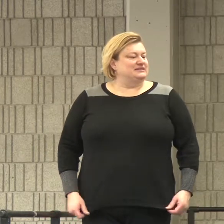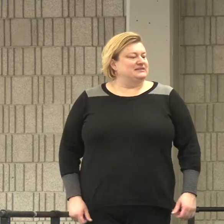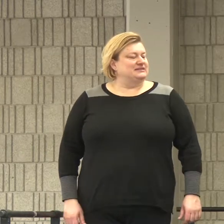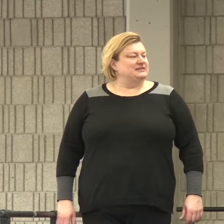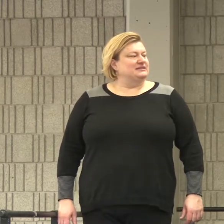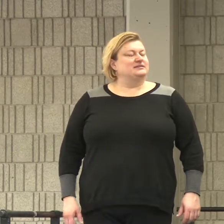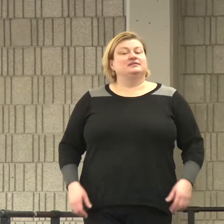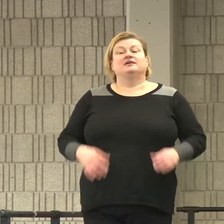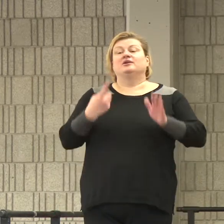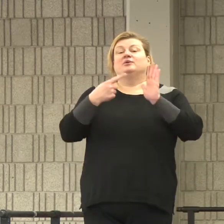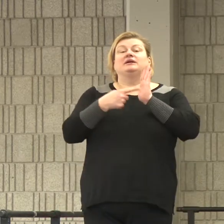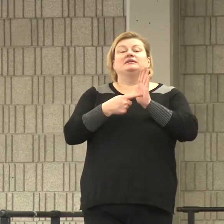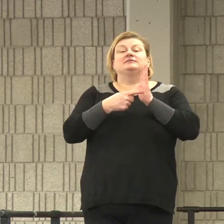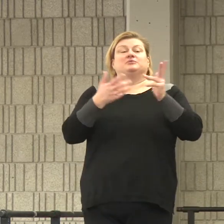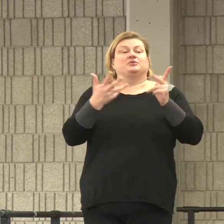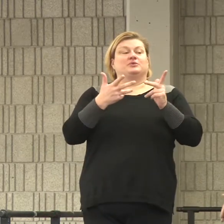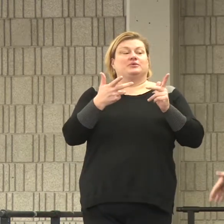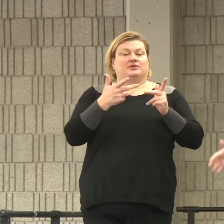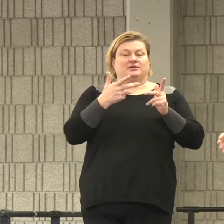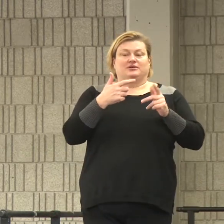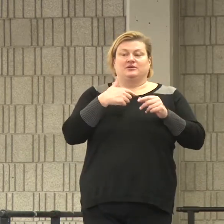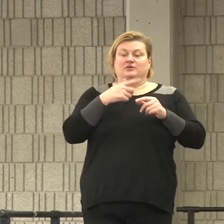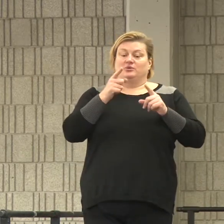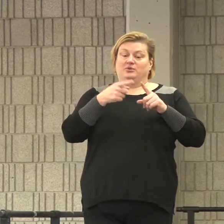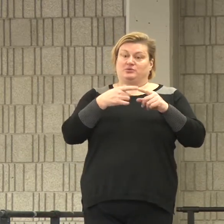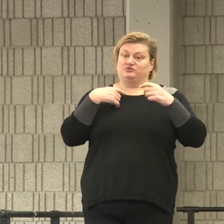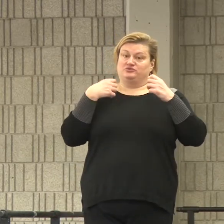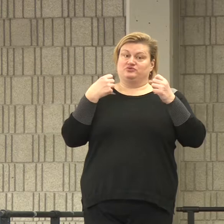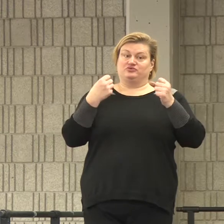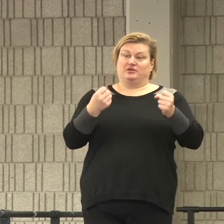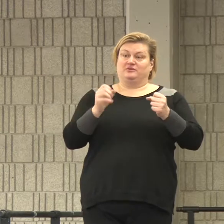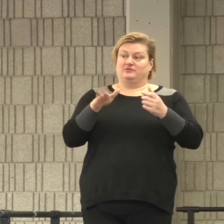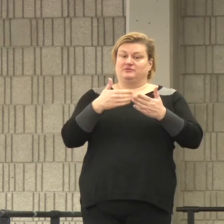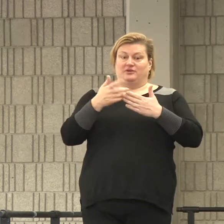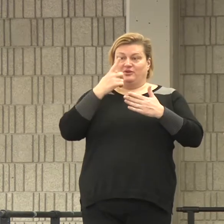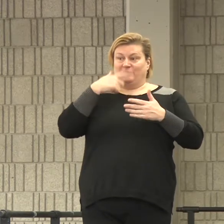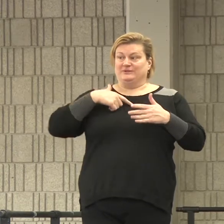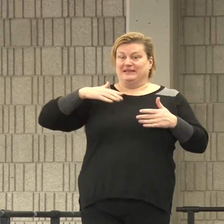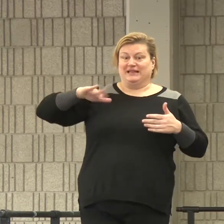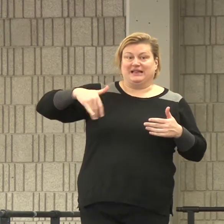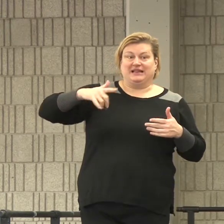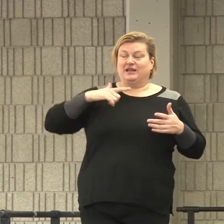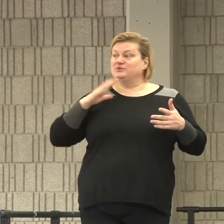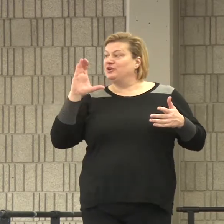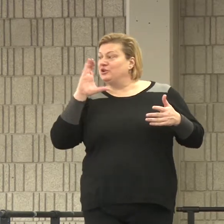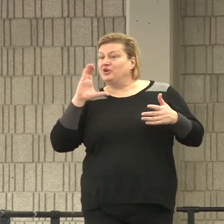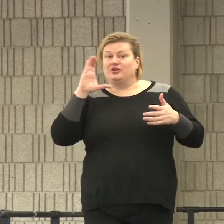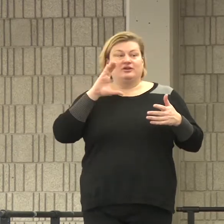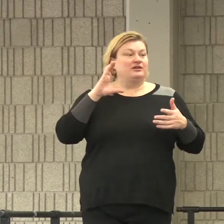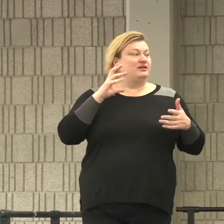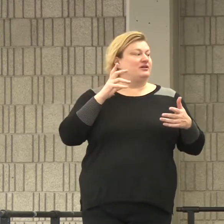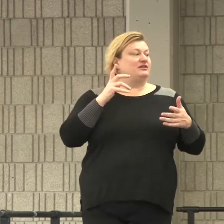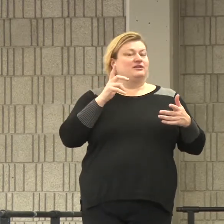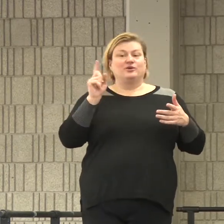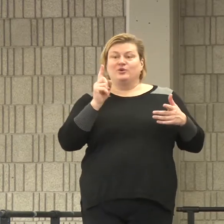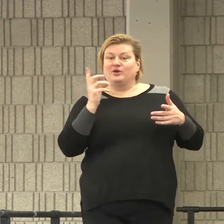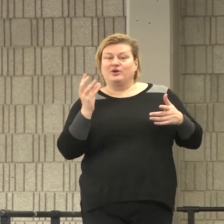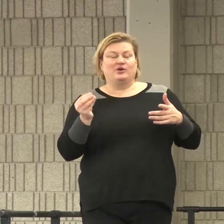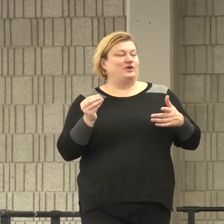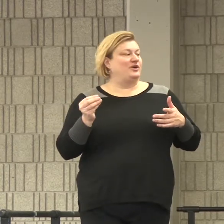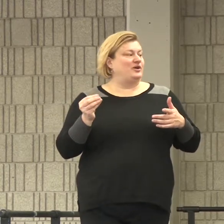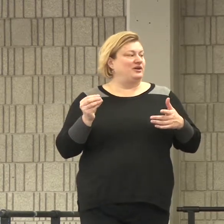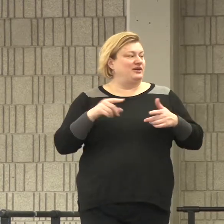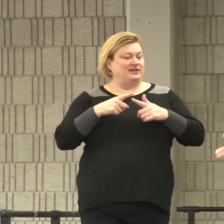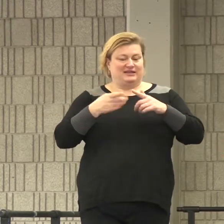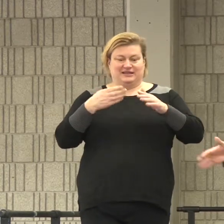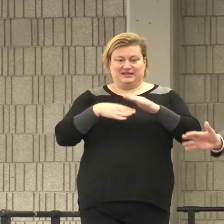One example of that was what I saw as I was driving here. I thought I was a little bit late, so I was quickly looking around trying to figure out which way to go. After I